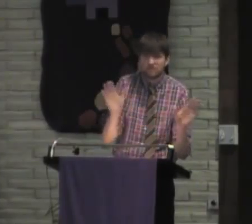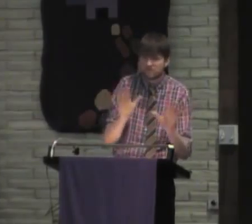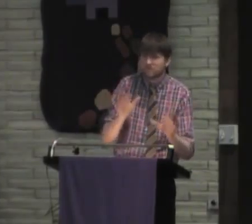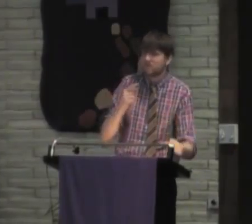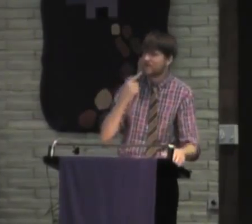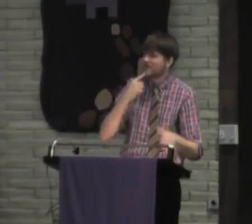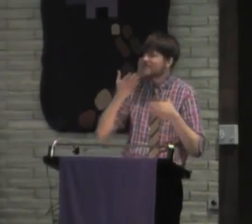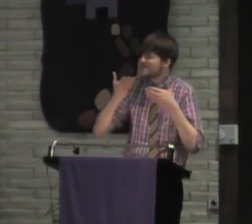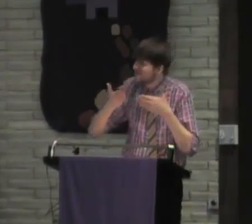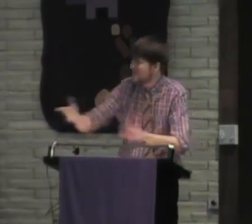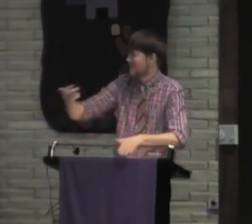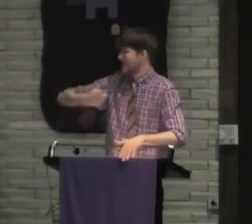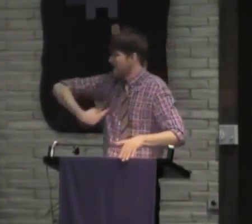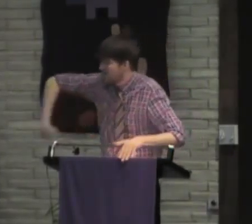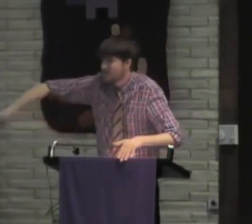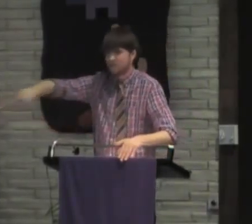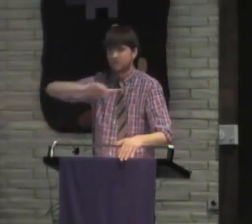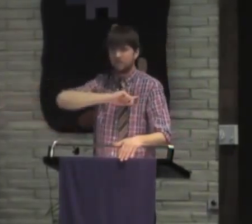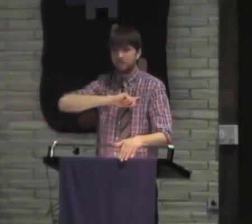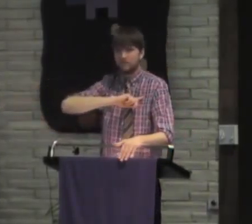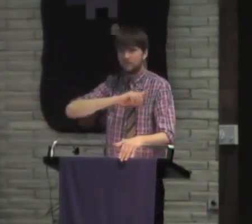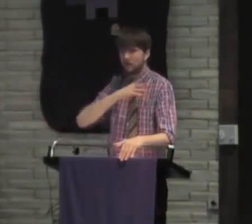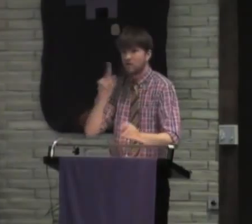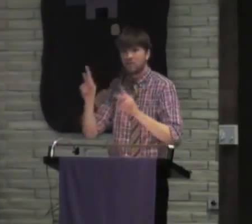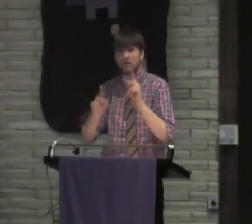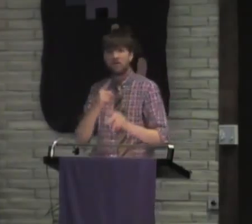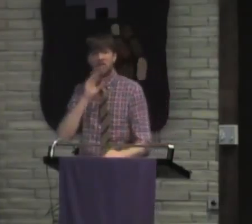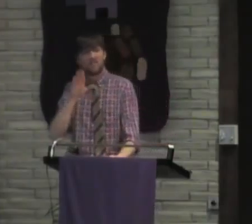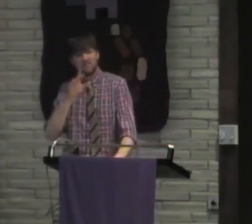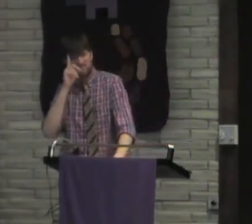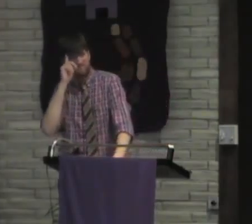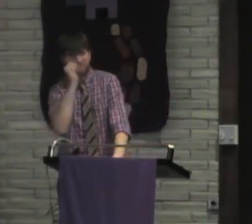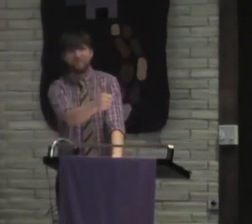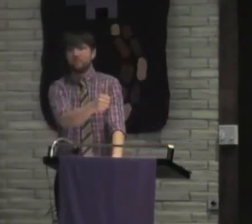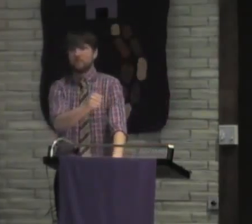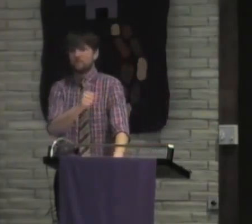If Nehemiah tried to do it all himself, it wouldn't have worked. But he says,